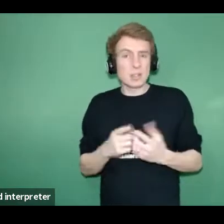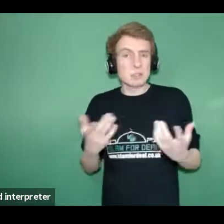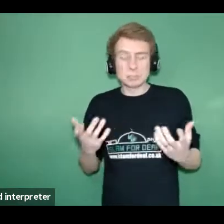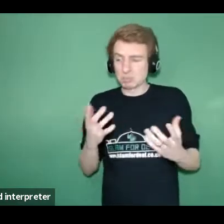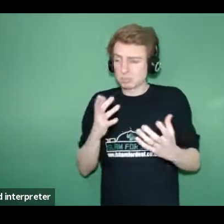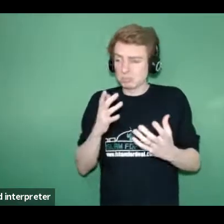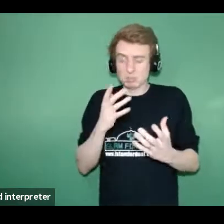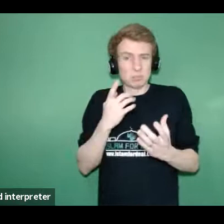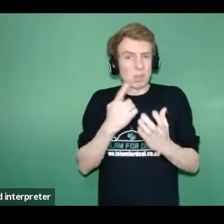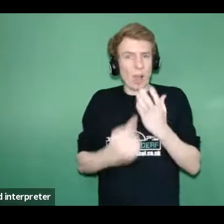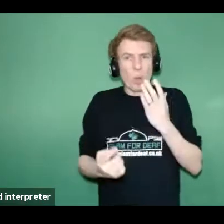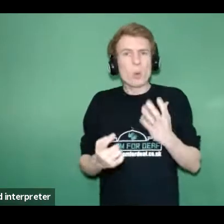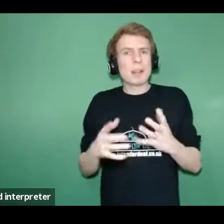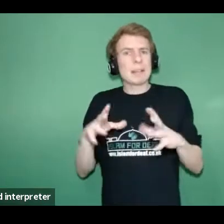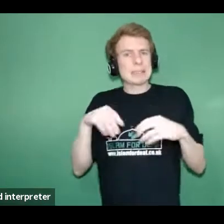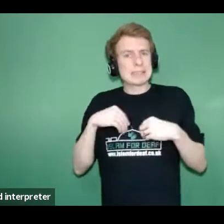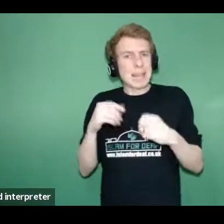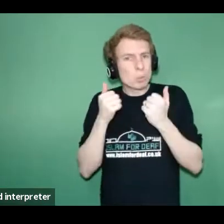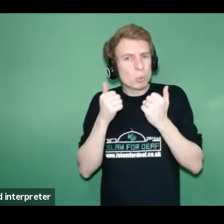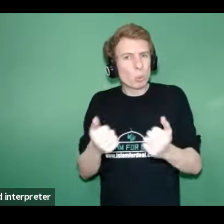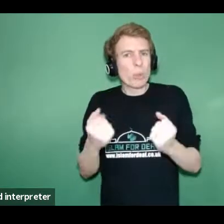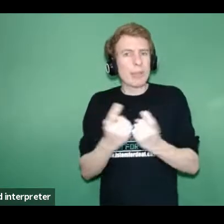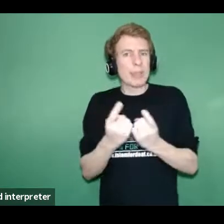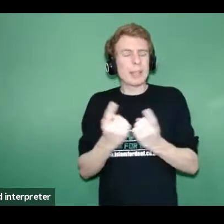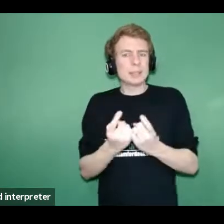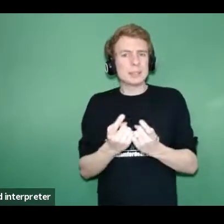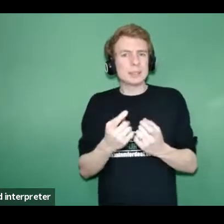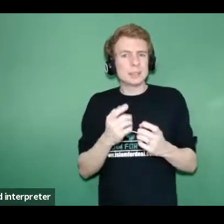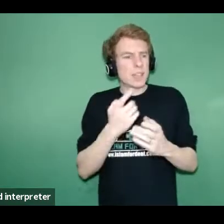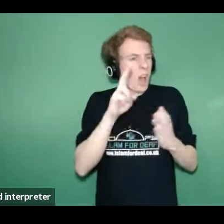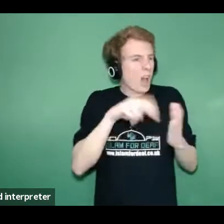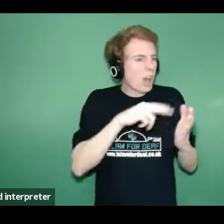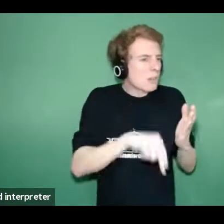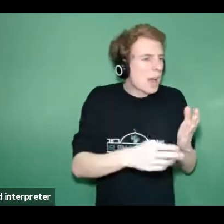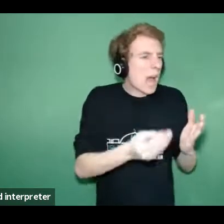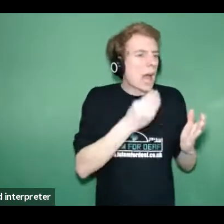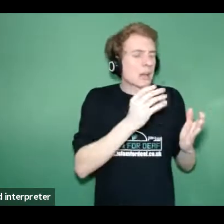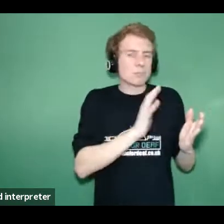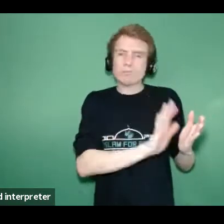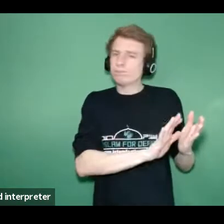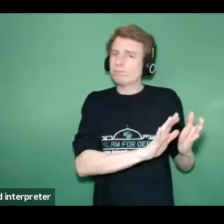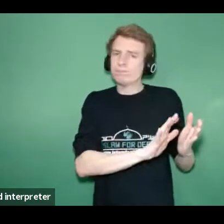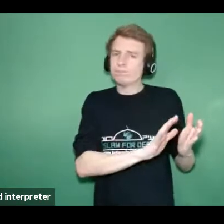for that which is permissible. So they do not accept that which is